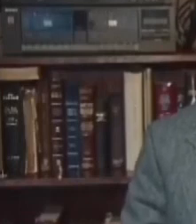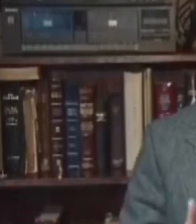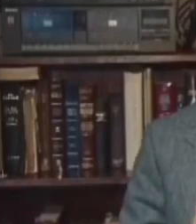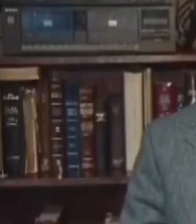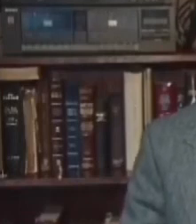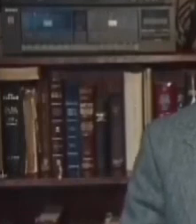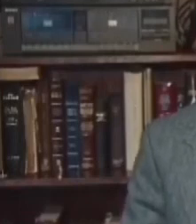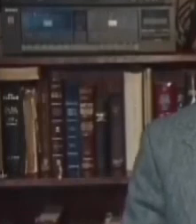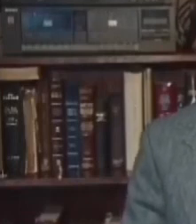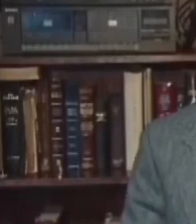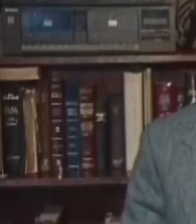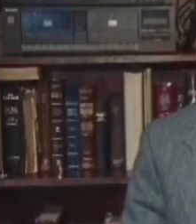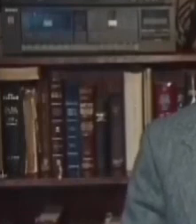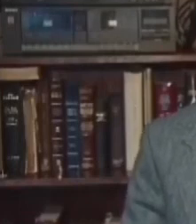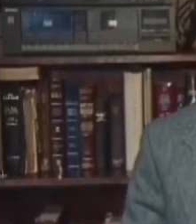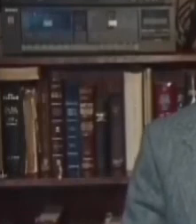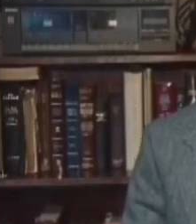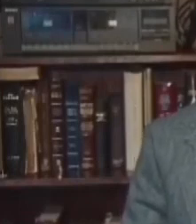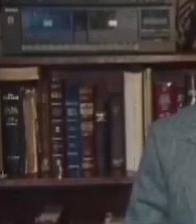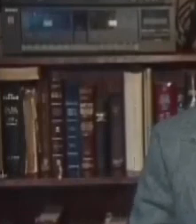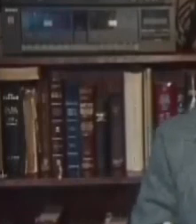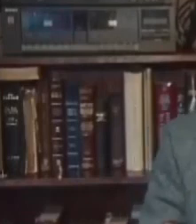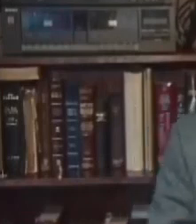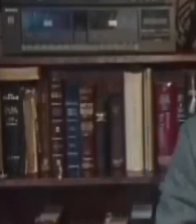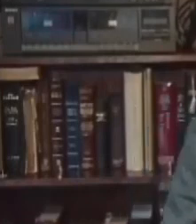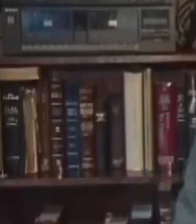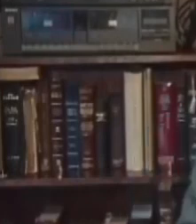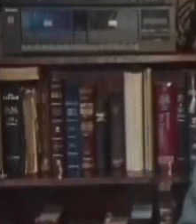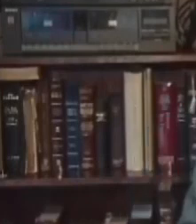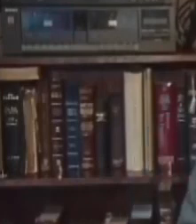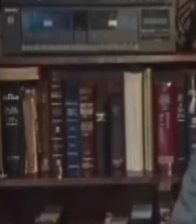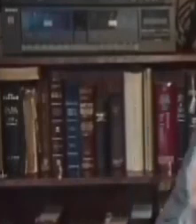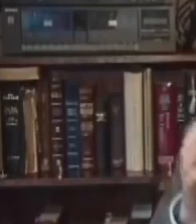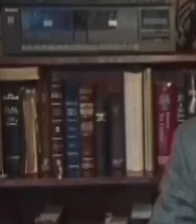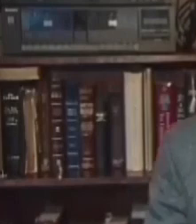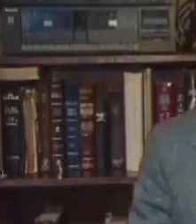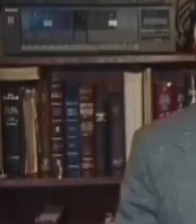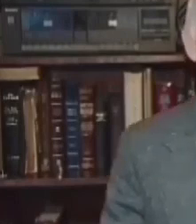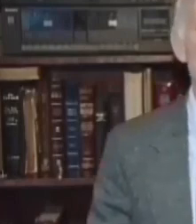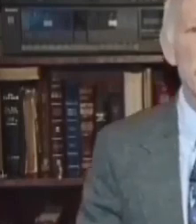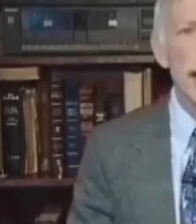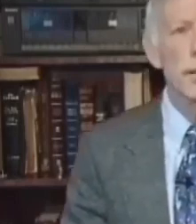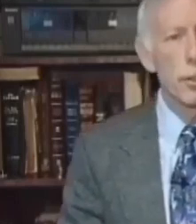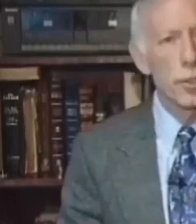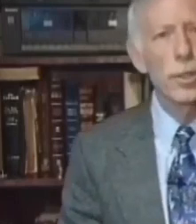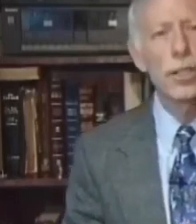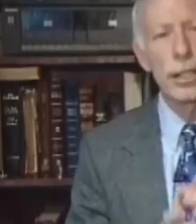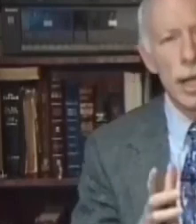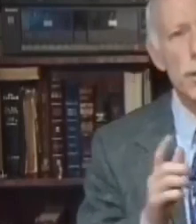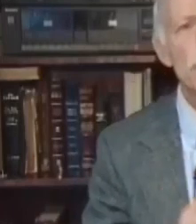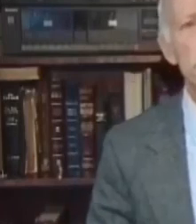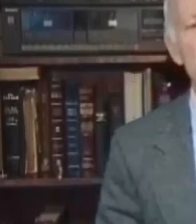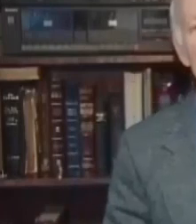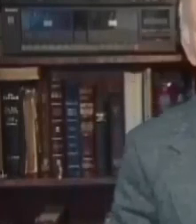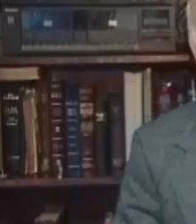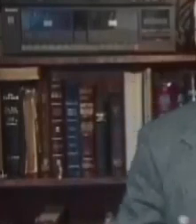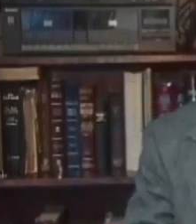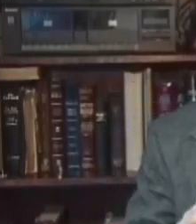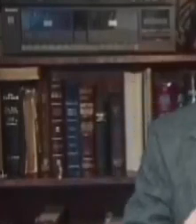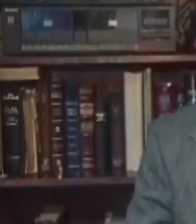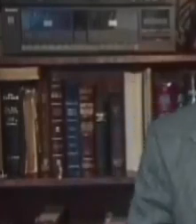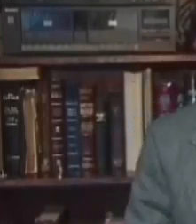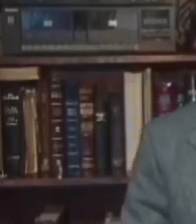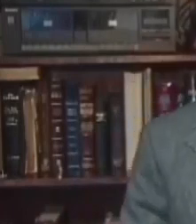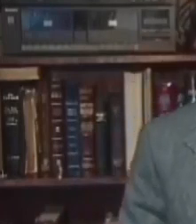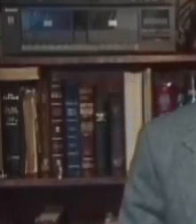Jesus, is Israel's promised Messiah. Shema Yisrael's purposes are to proclaim Yeshua as Messiah to Jewish and non-Jewish people and